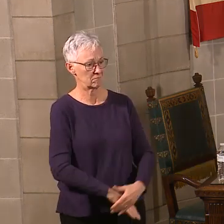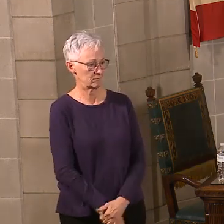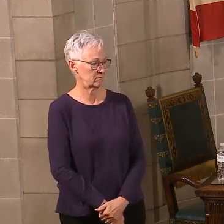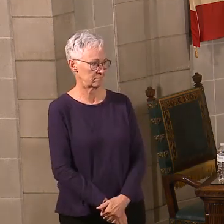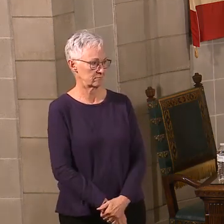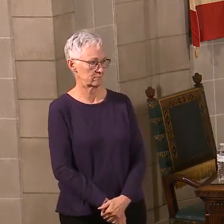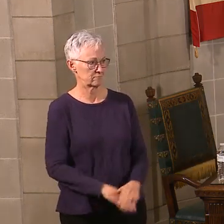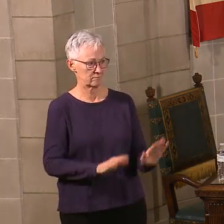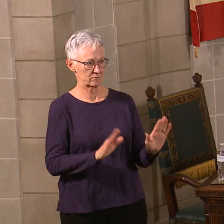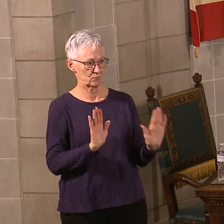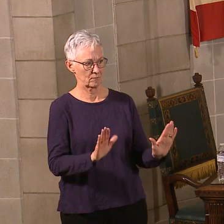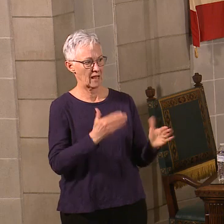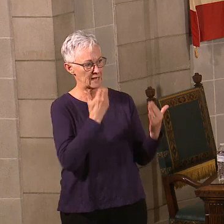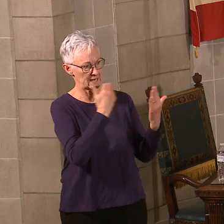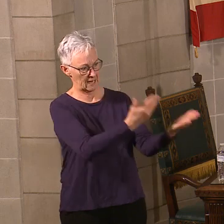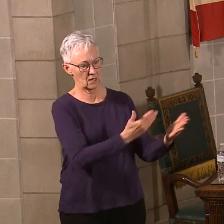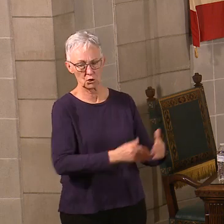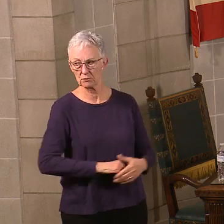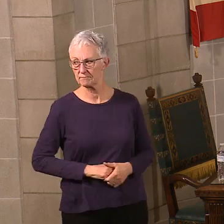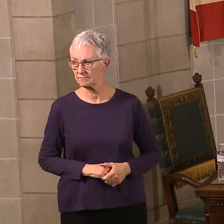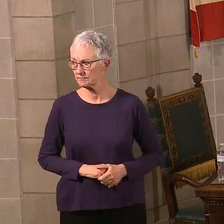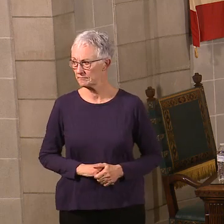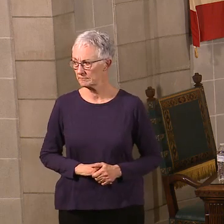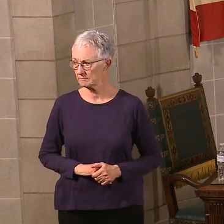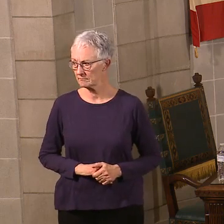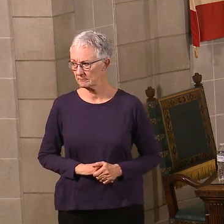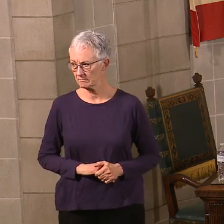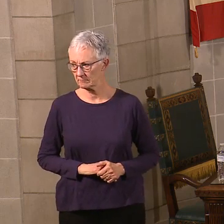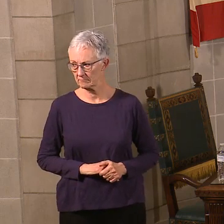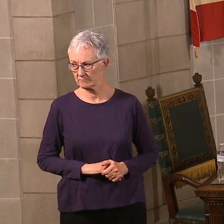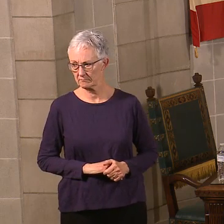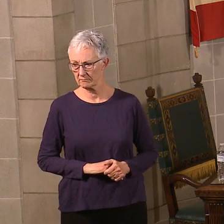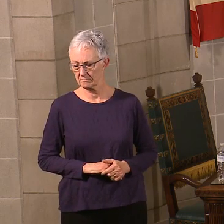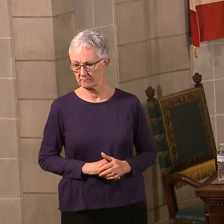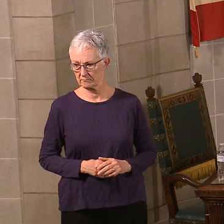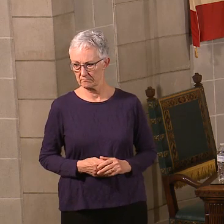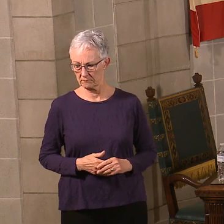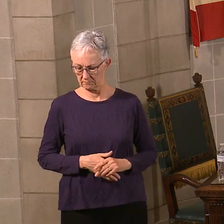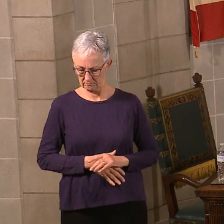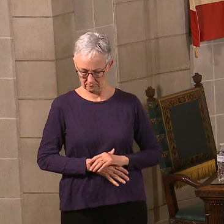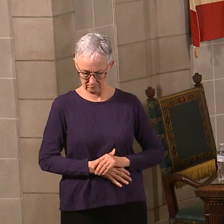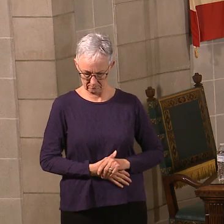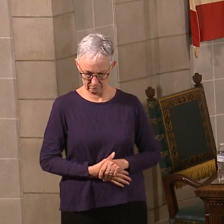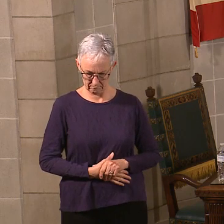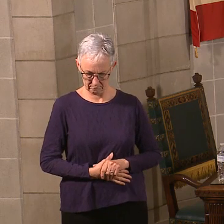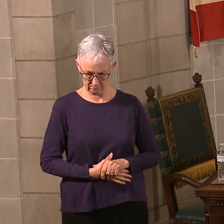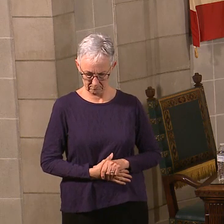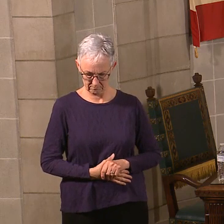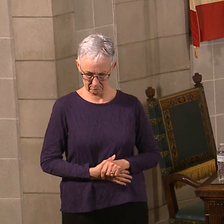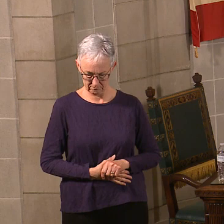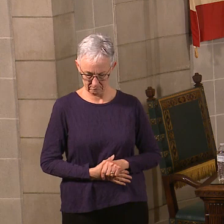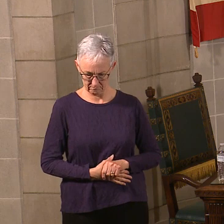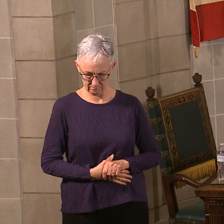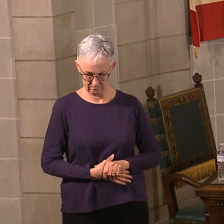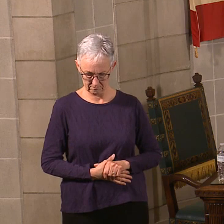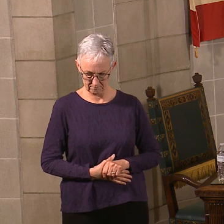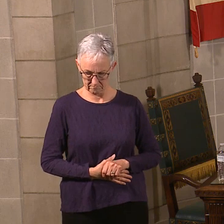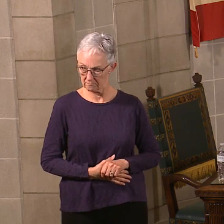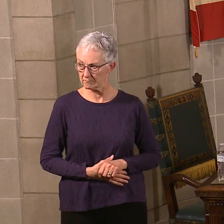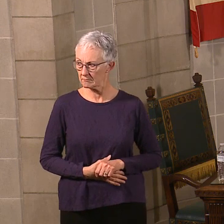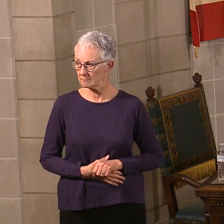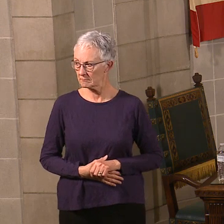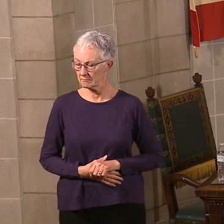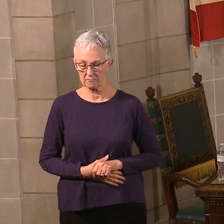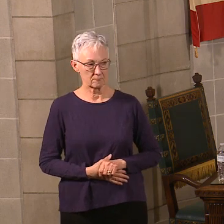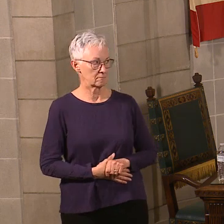Great, thank you, Dr. Antone. Rick Ruggles from the Omaha World Herald is asking, is a shelter-in-place order coming and what exceptions would that